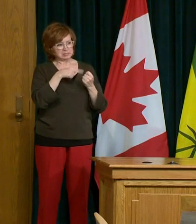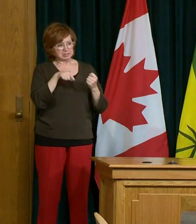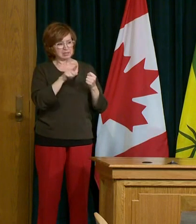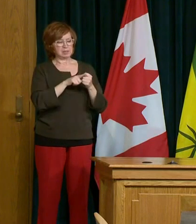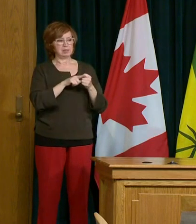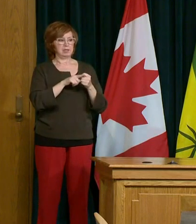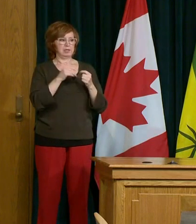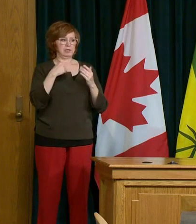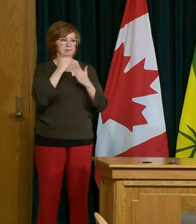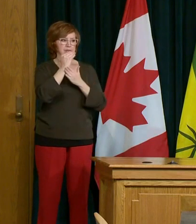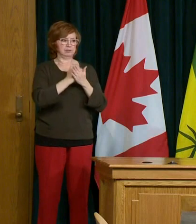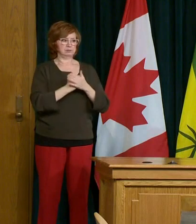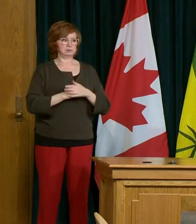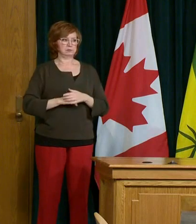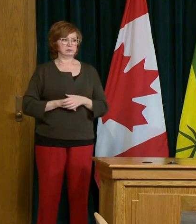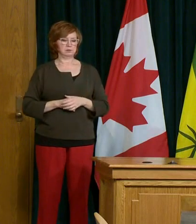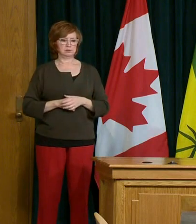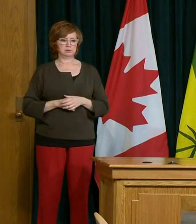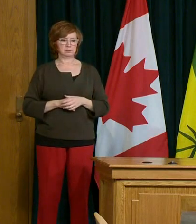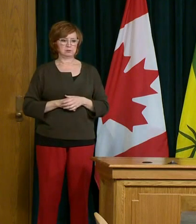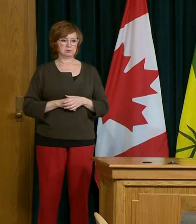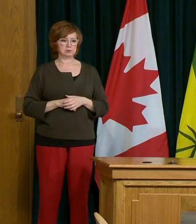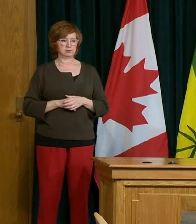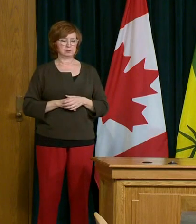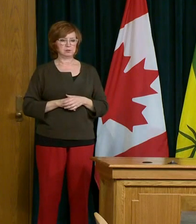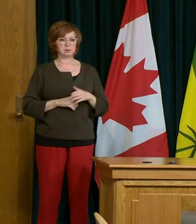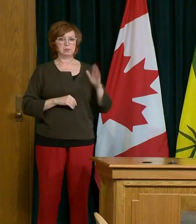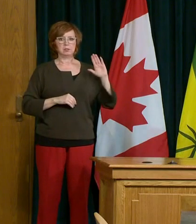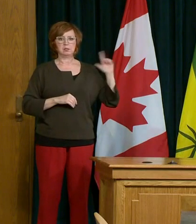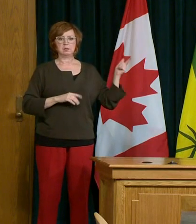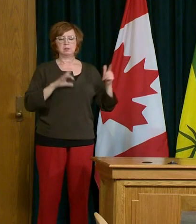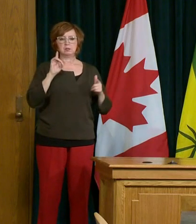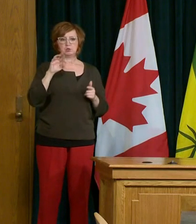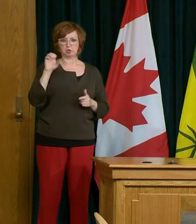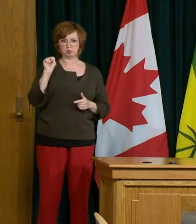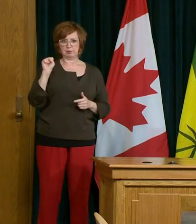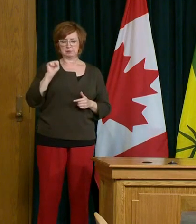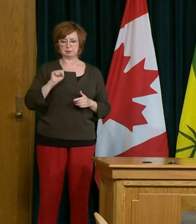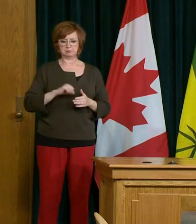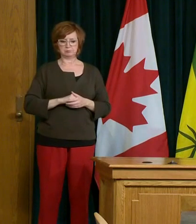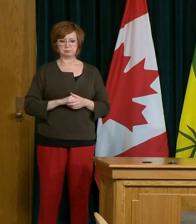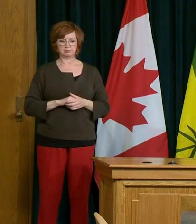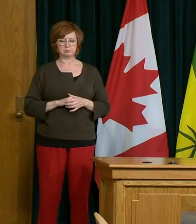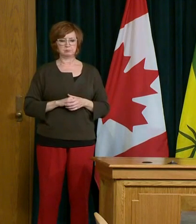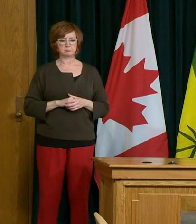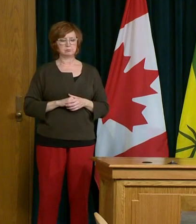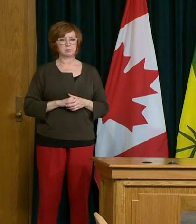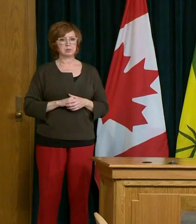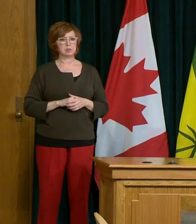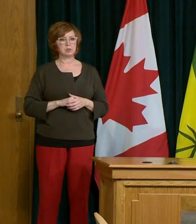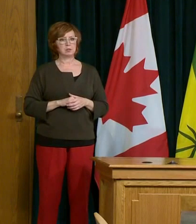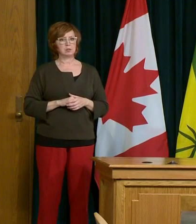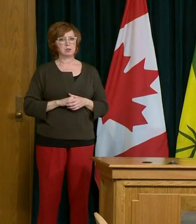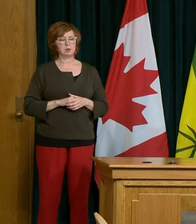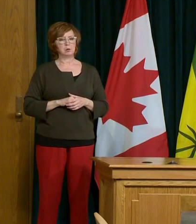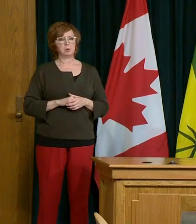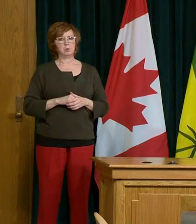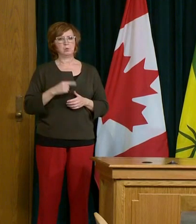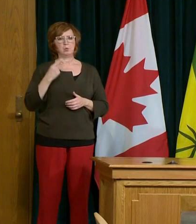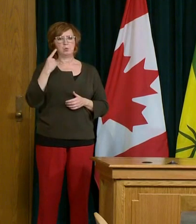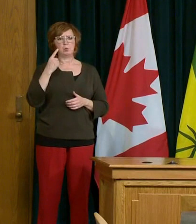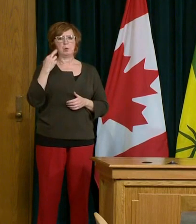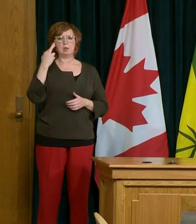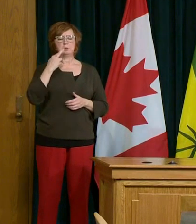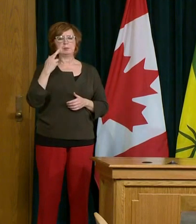population. Dr. Shahab? Yeah, so I just want to say that there's a bit of a lag in that numbers being